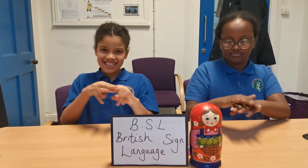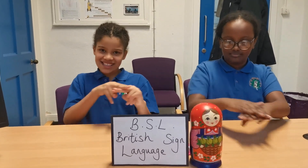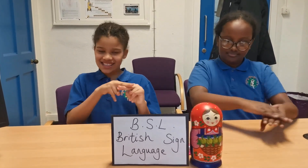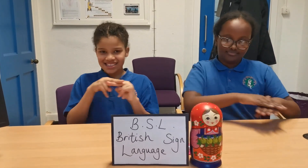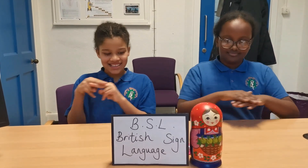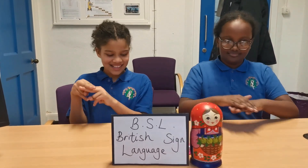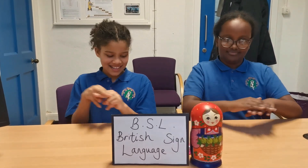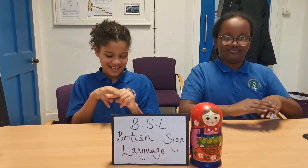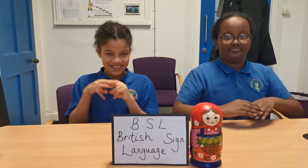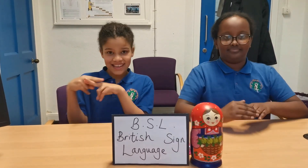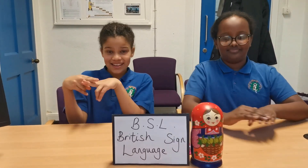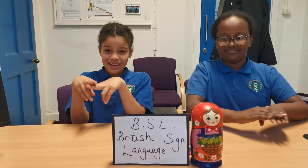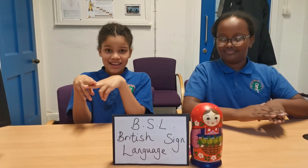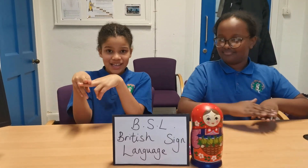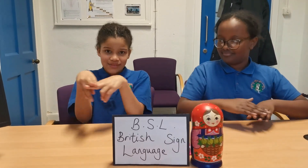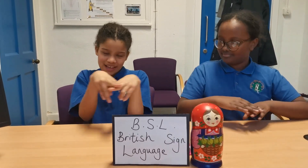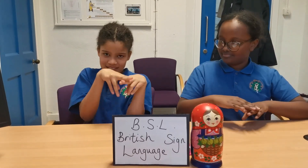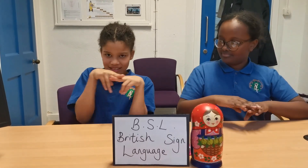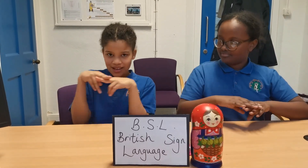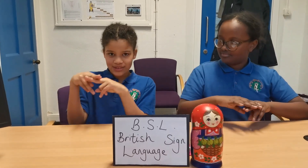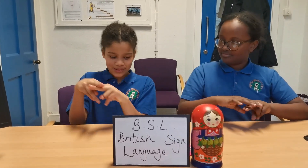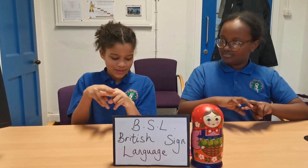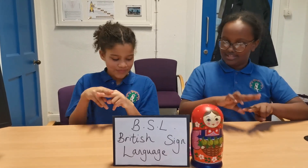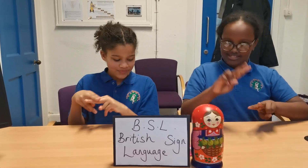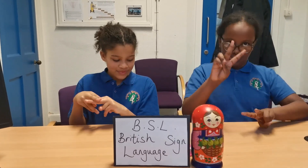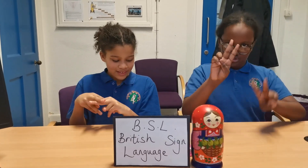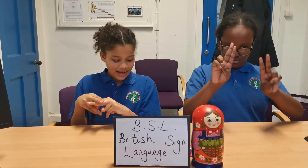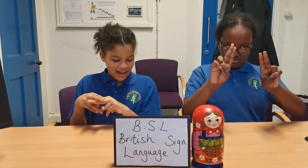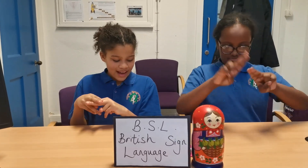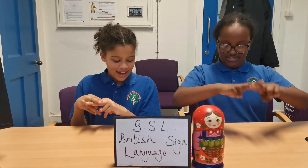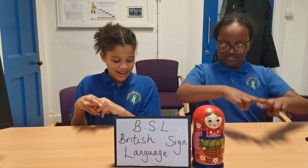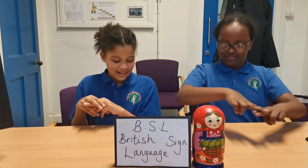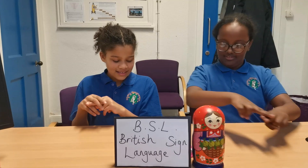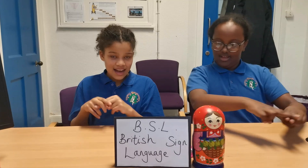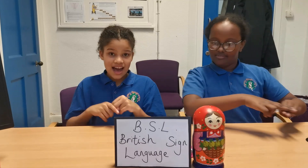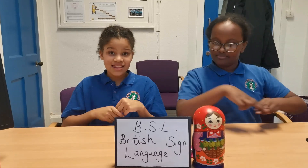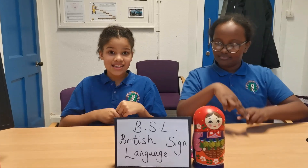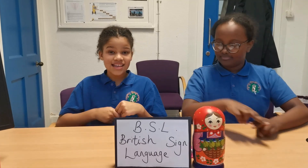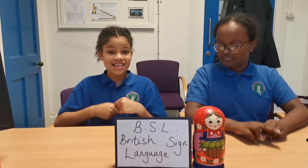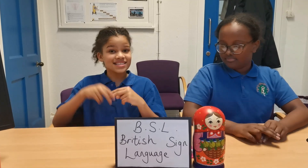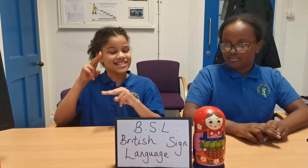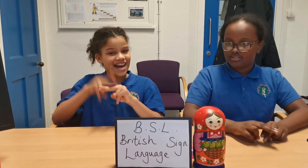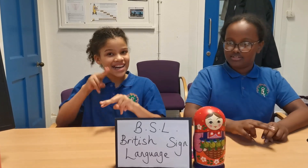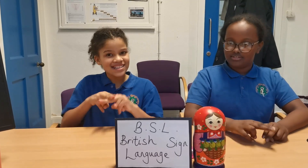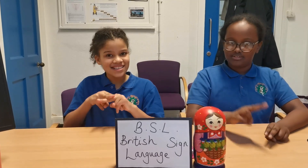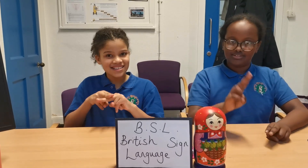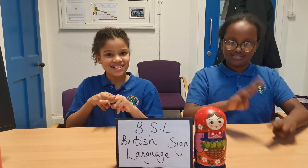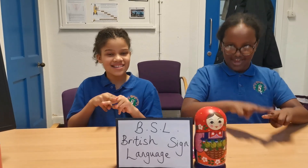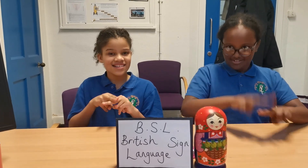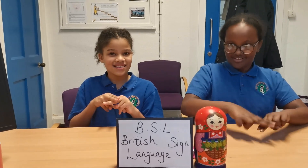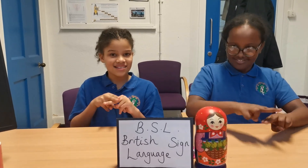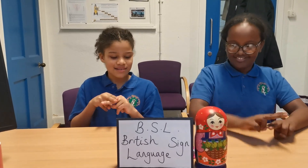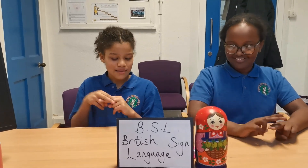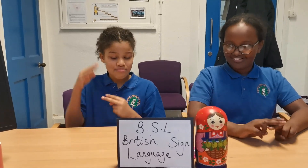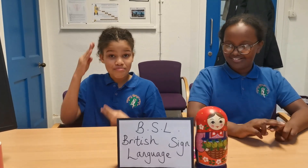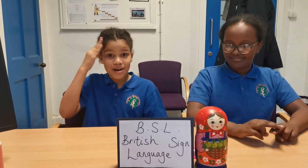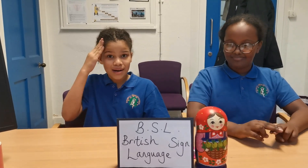this. Kind of like a circle. Yes, I can do two fingers in that. And then there's dad. Dad.